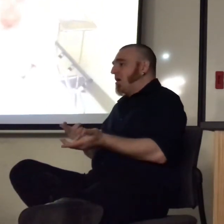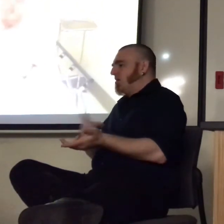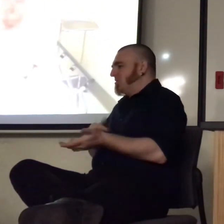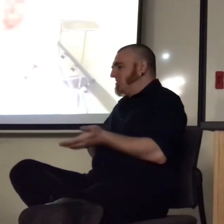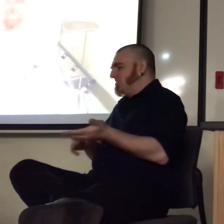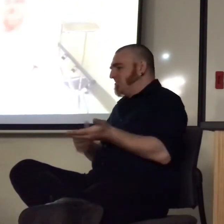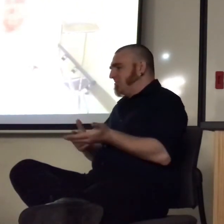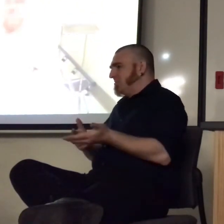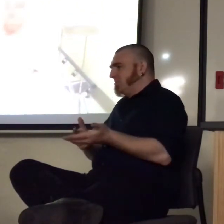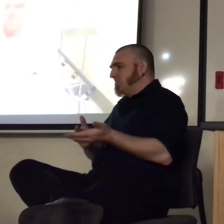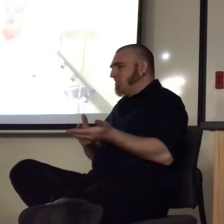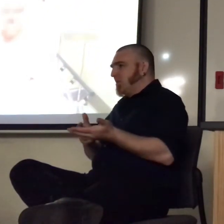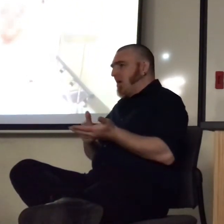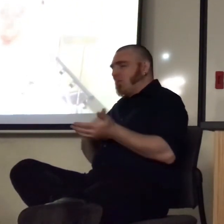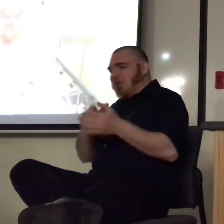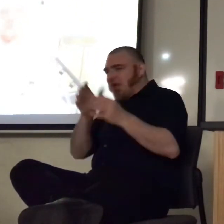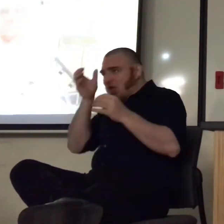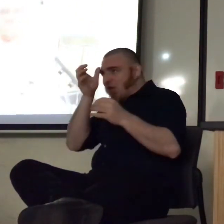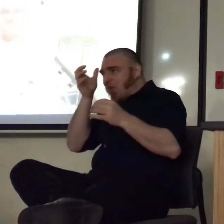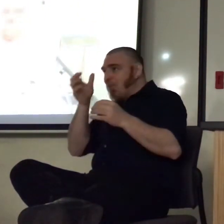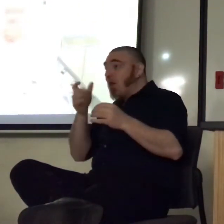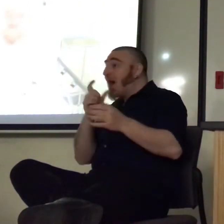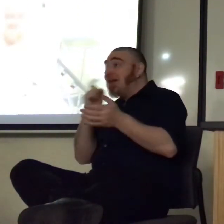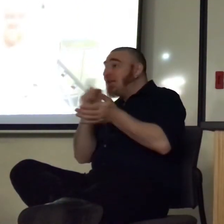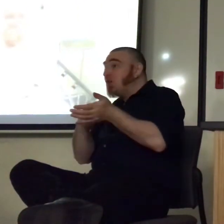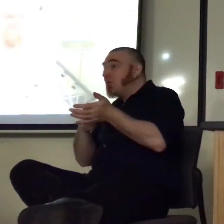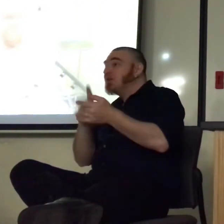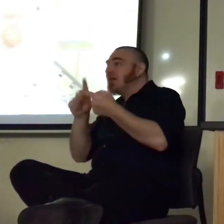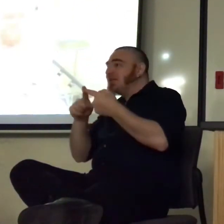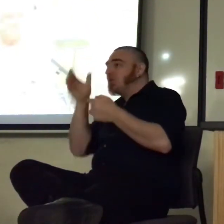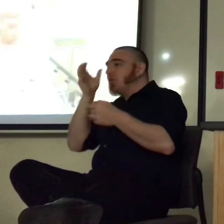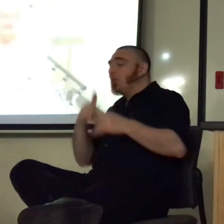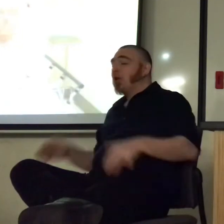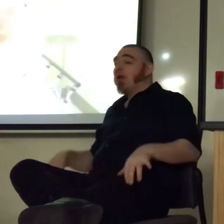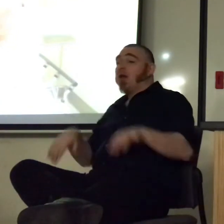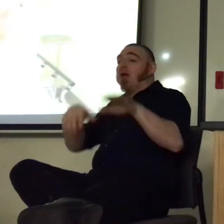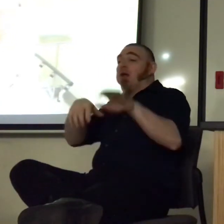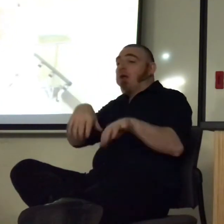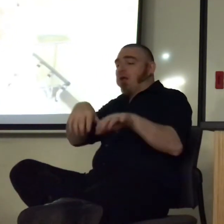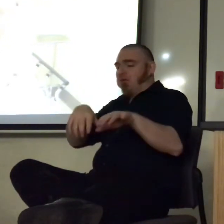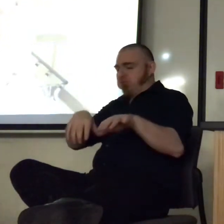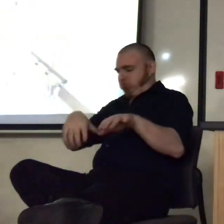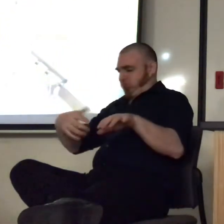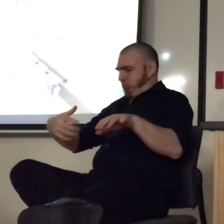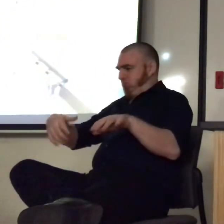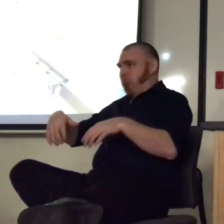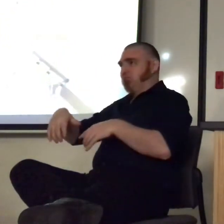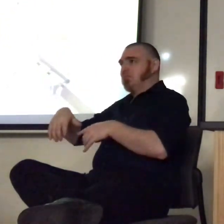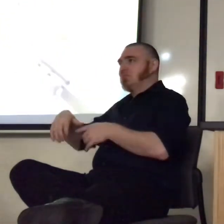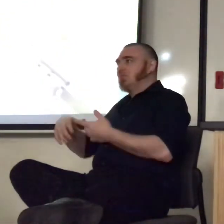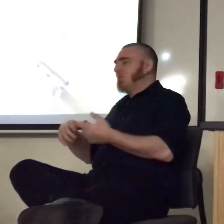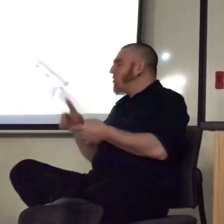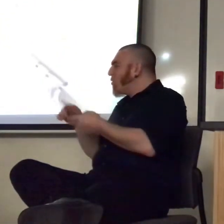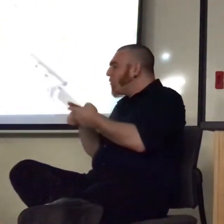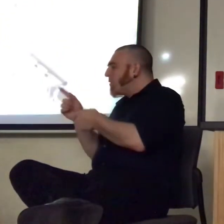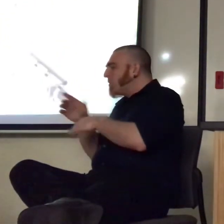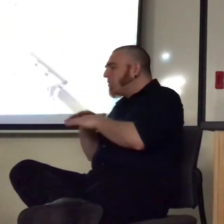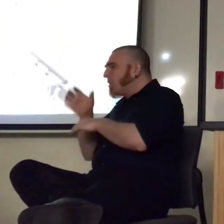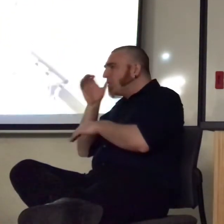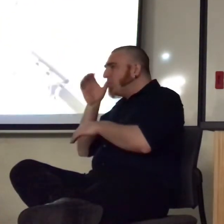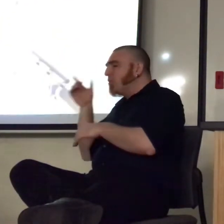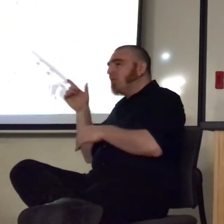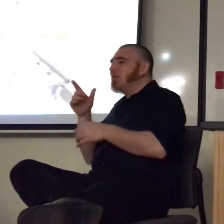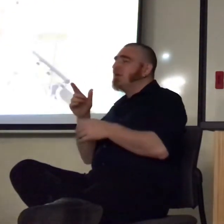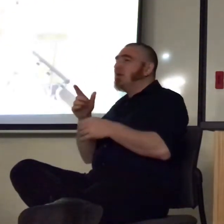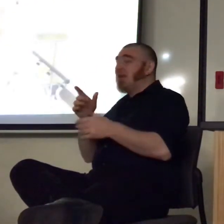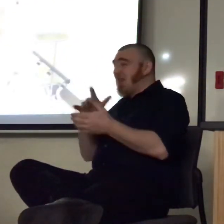until I went on the computer and was trying to use the computer. When were you on the computer? At when I woke up. Okay, in the middle of the night. Well,